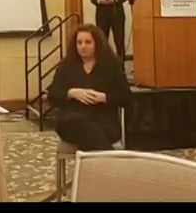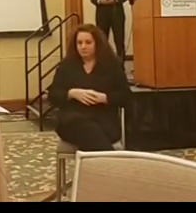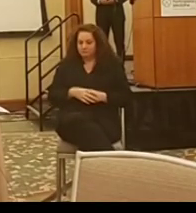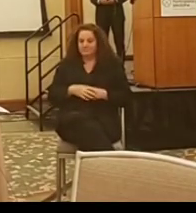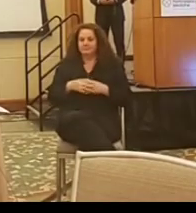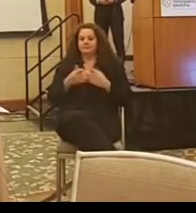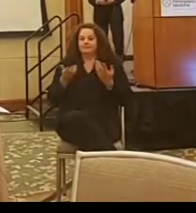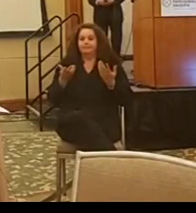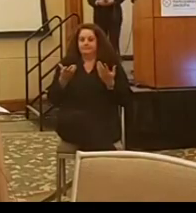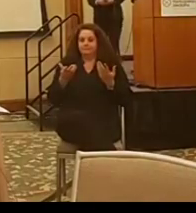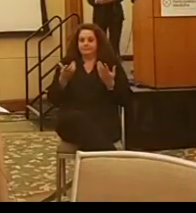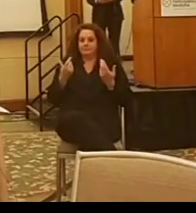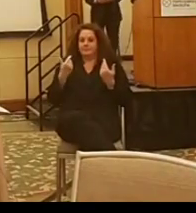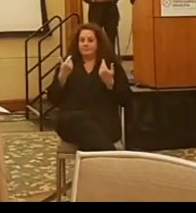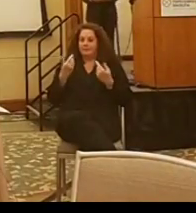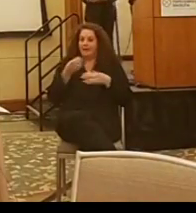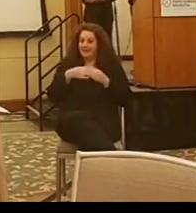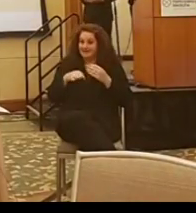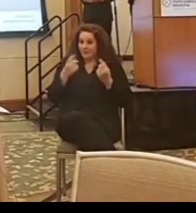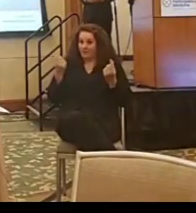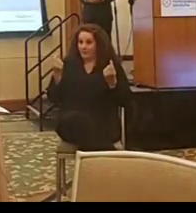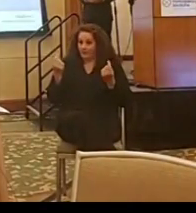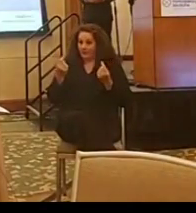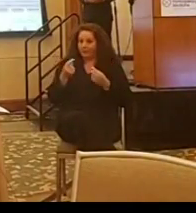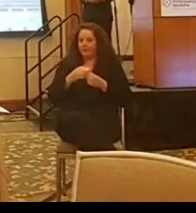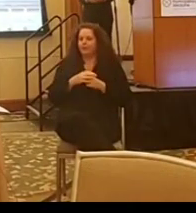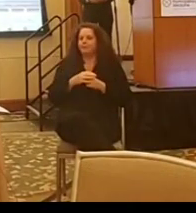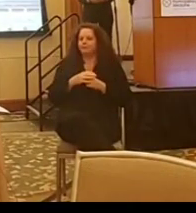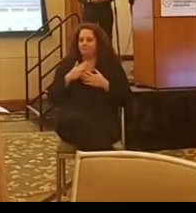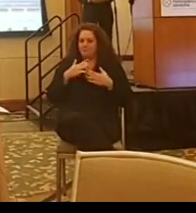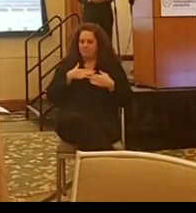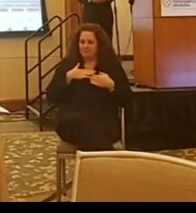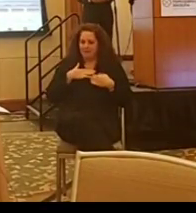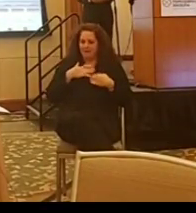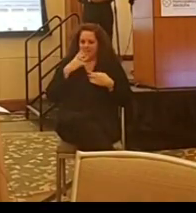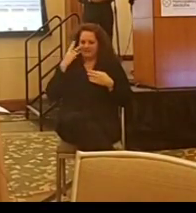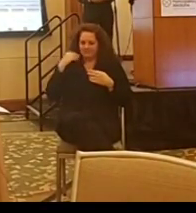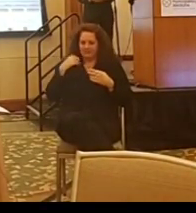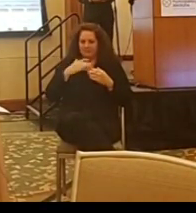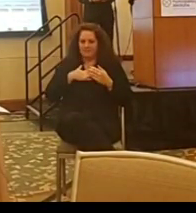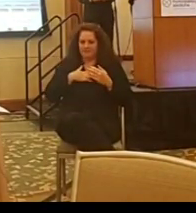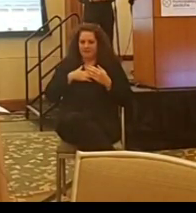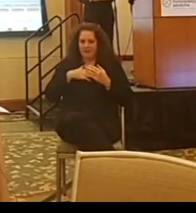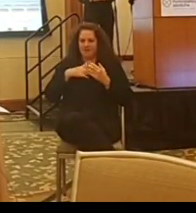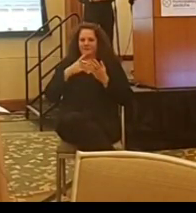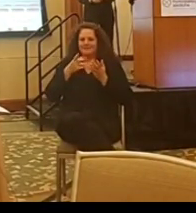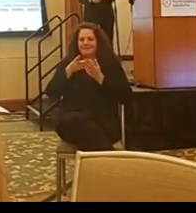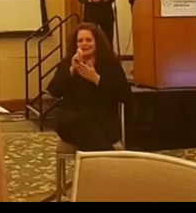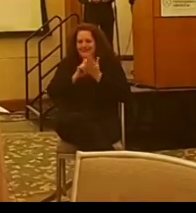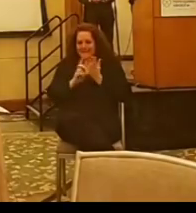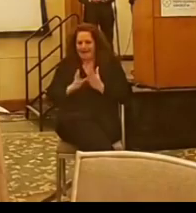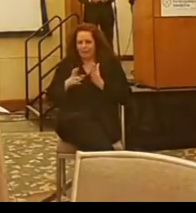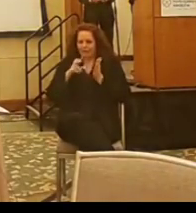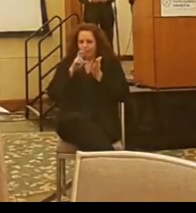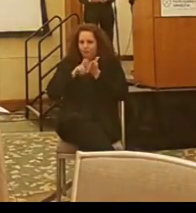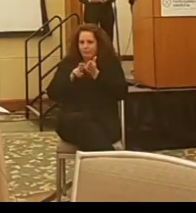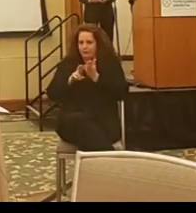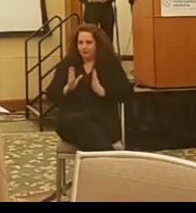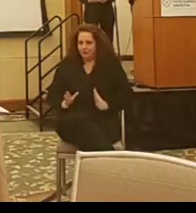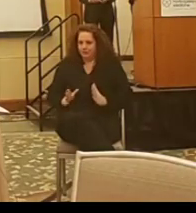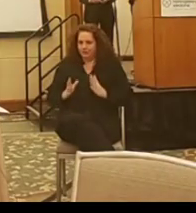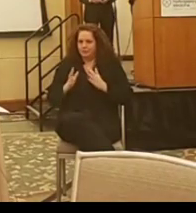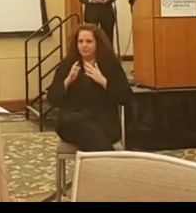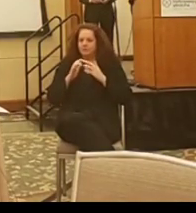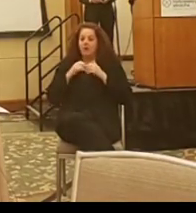Instead, the kind of place that I come to it is as a background as a designer and a researcher. And I started working in healthcare